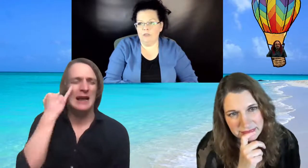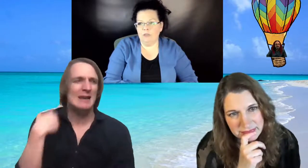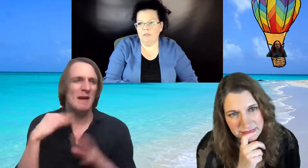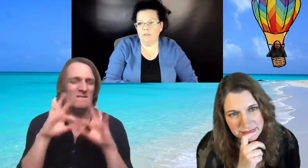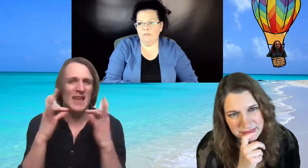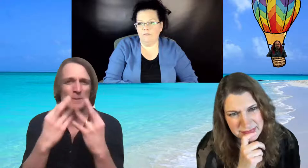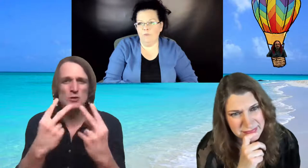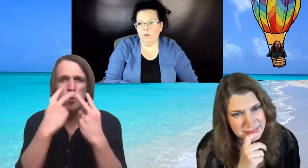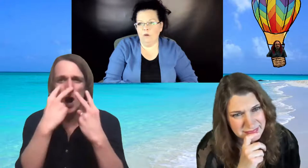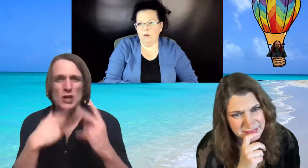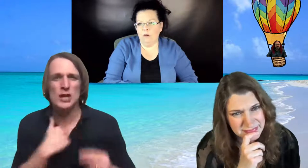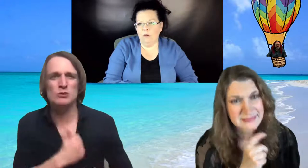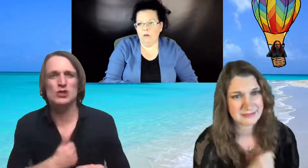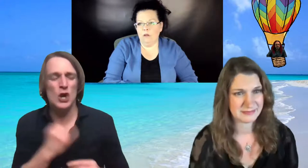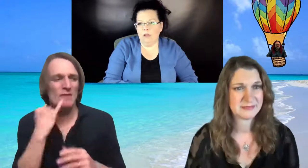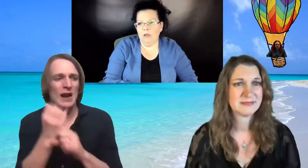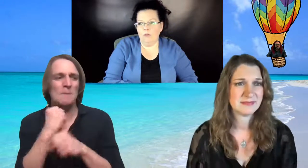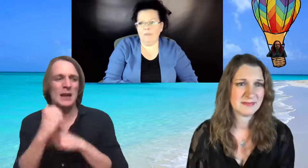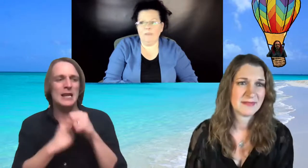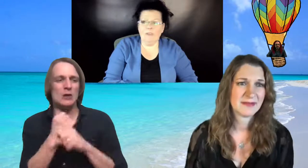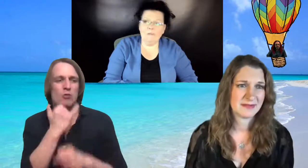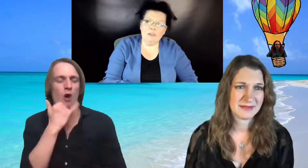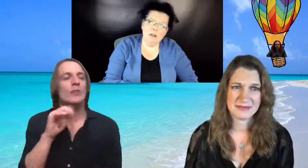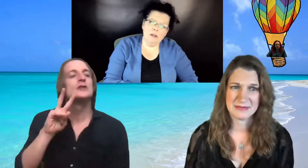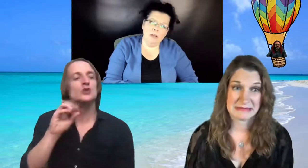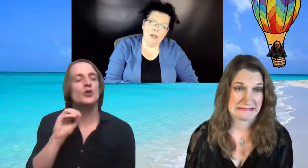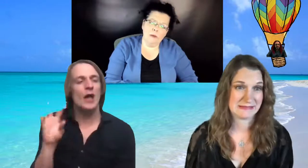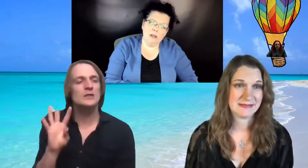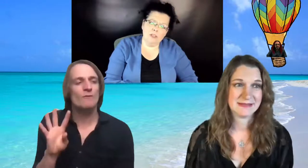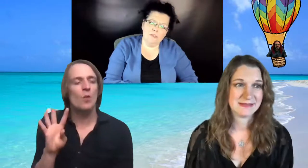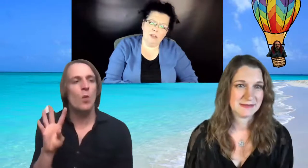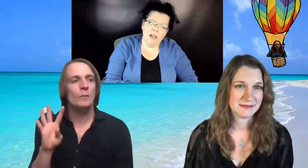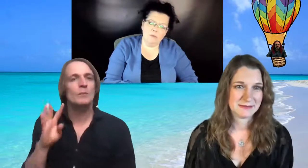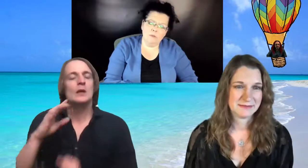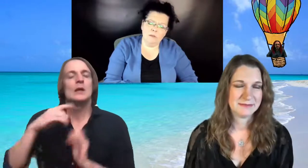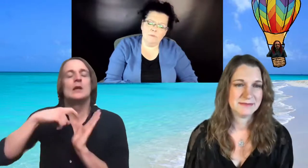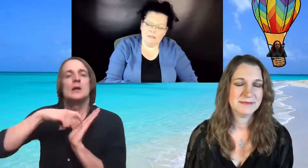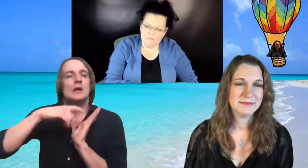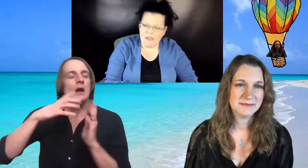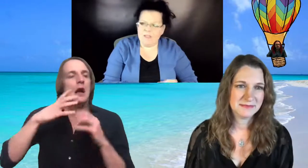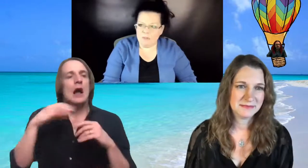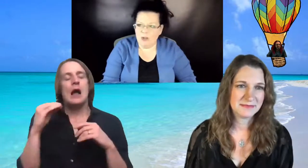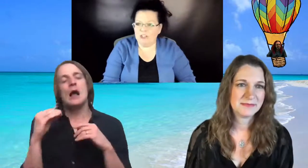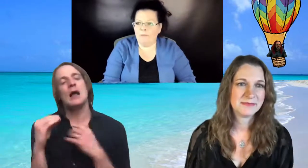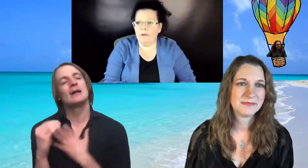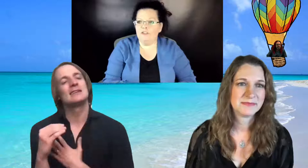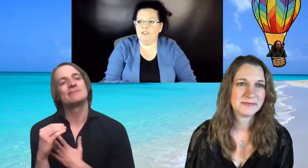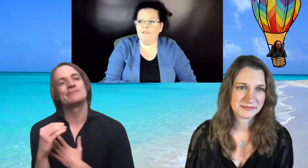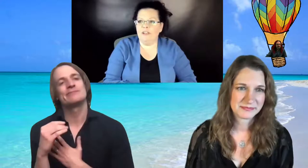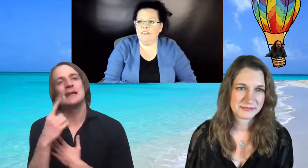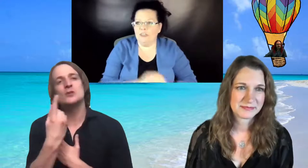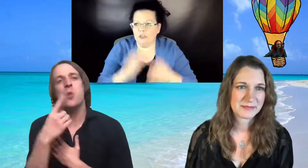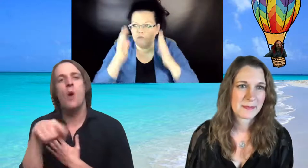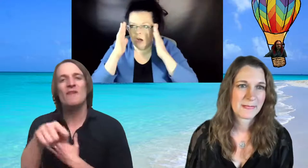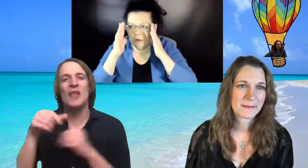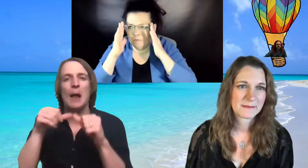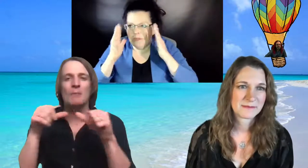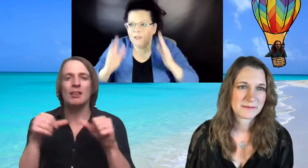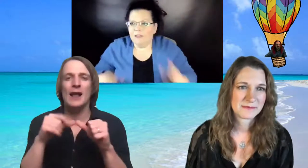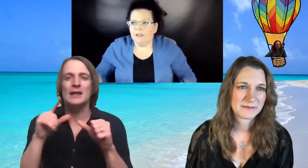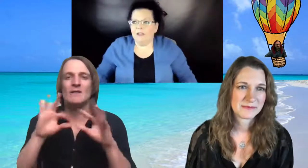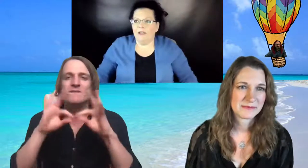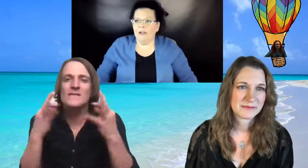in 2004. I hope, if my family's sorry, I apologize if I got the, if my family is watching, I apologize if I got the year